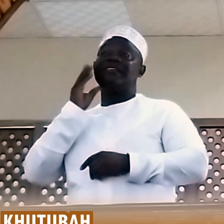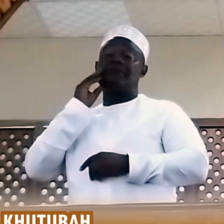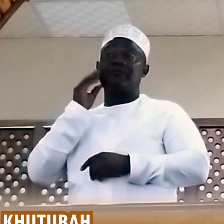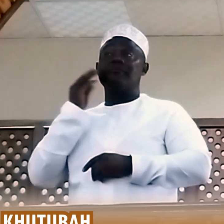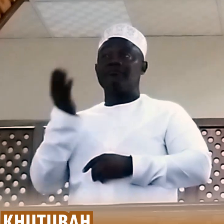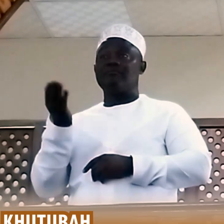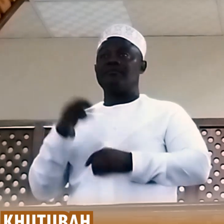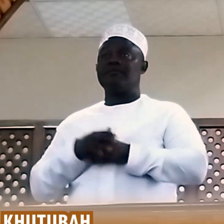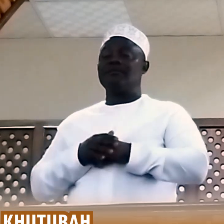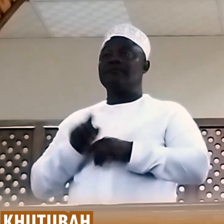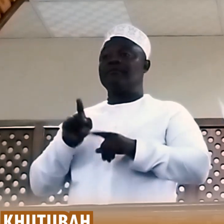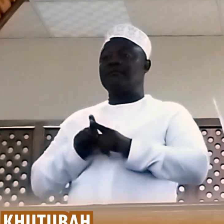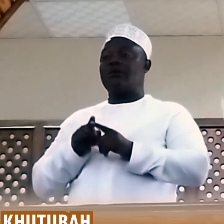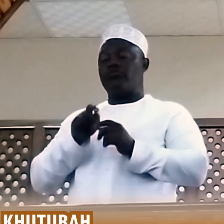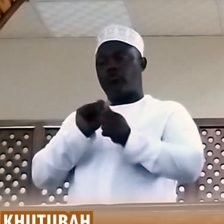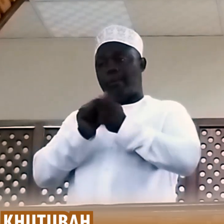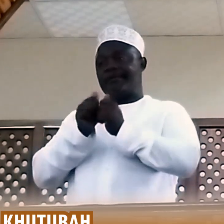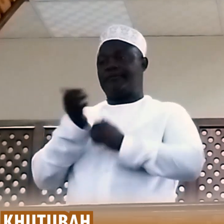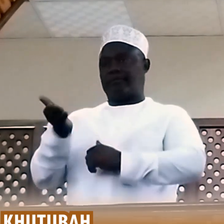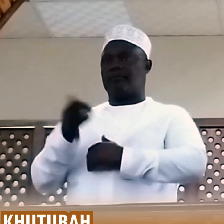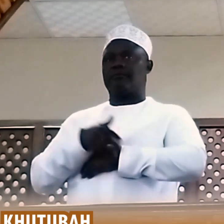experiences, and competences.